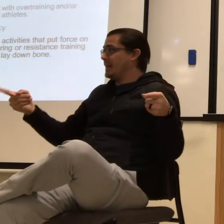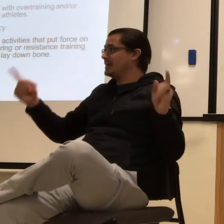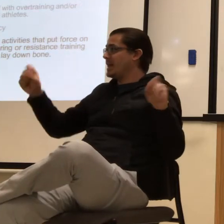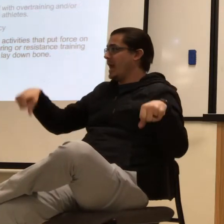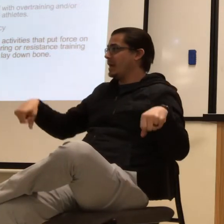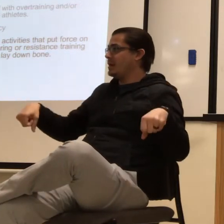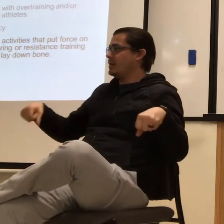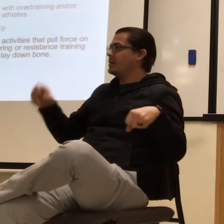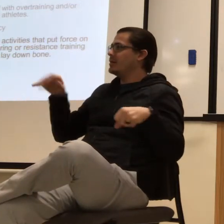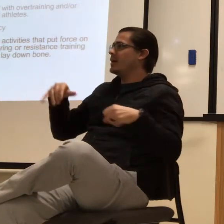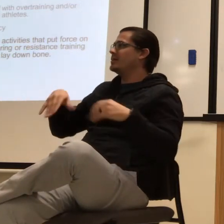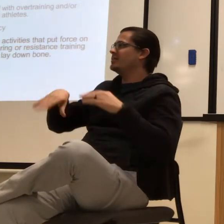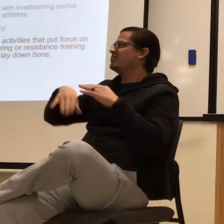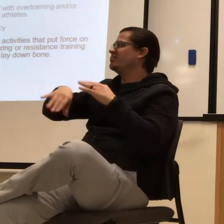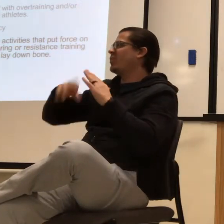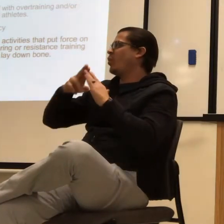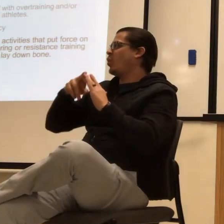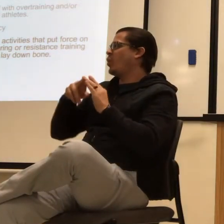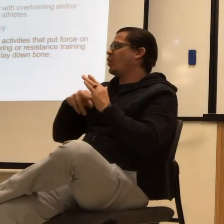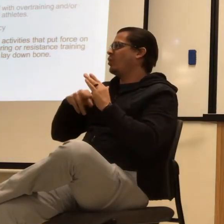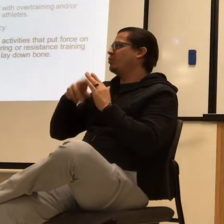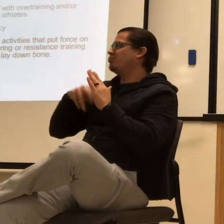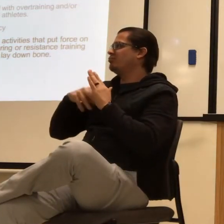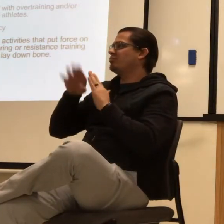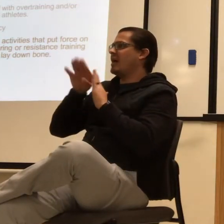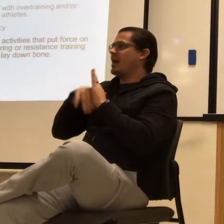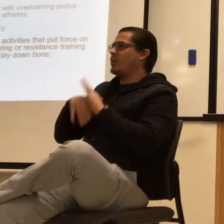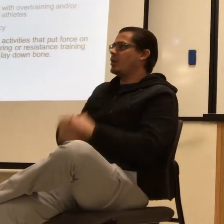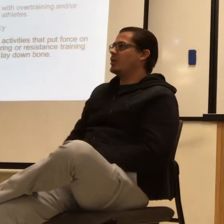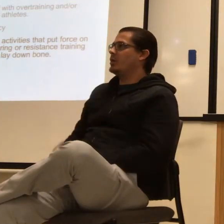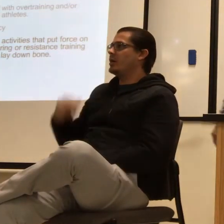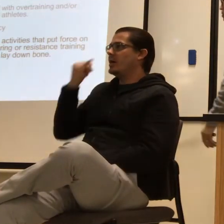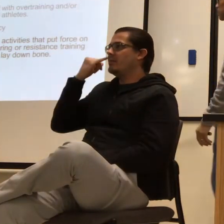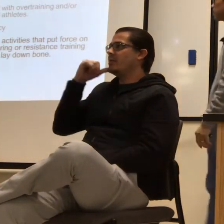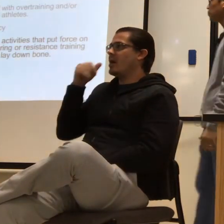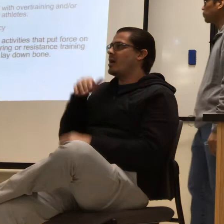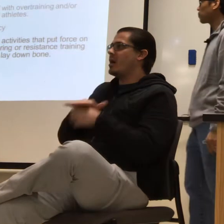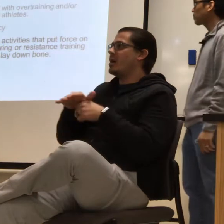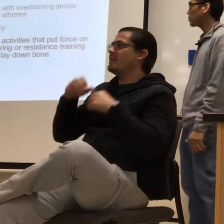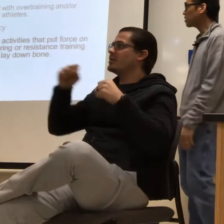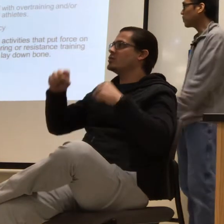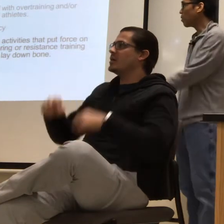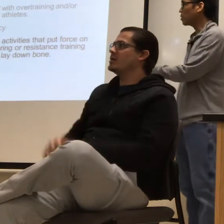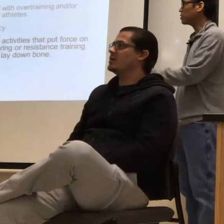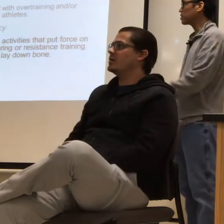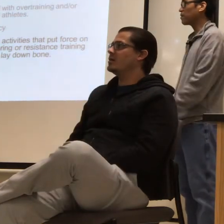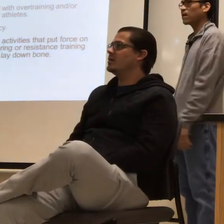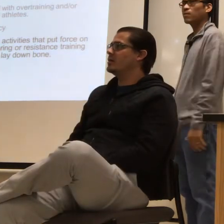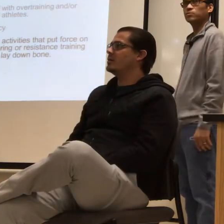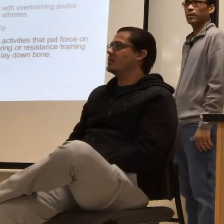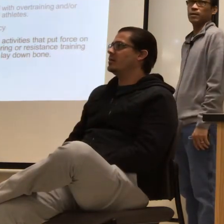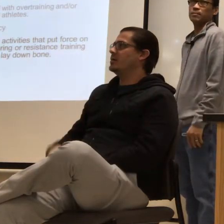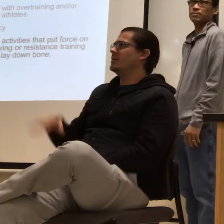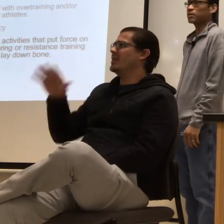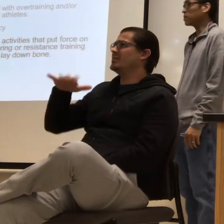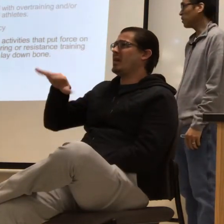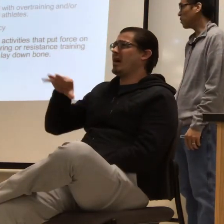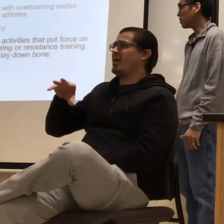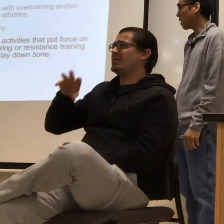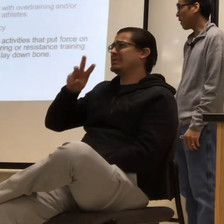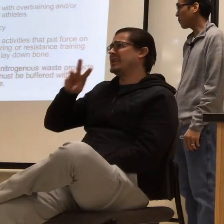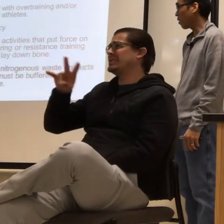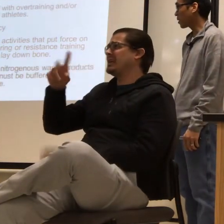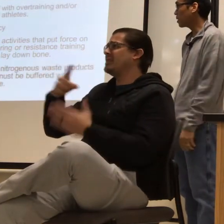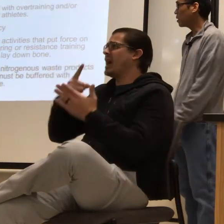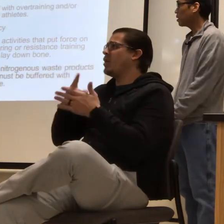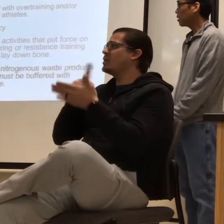But anyways, that's kind of a general rule of thumb if you're not getting enough exercise. So that's about, what, 6-7 hours a week. So see if you